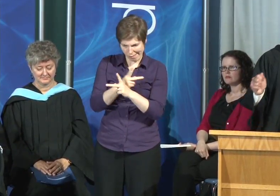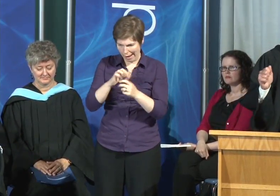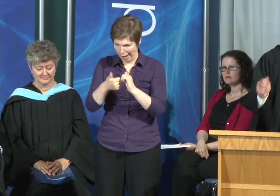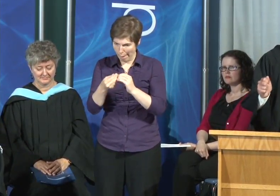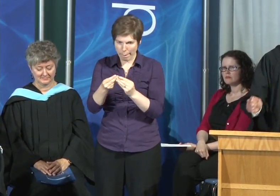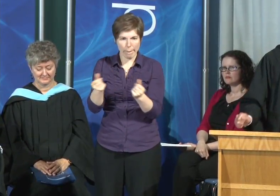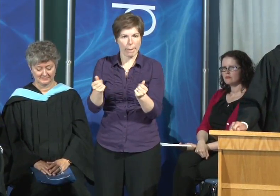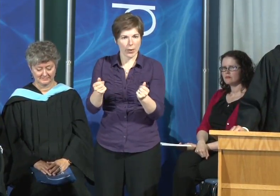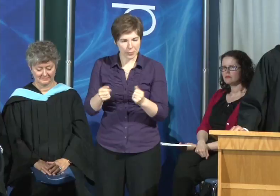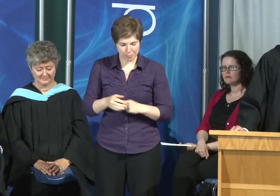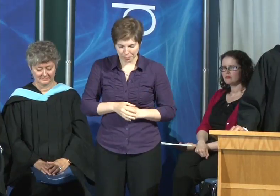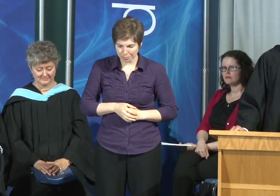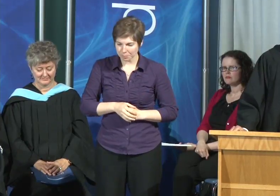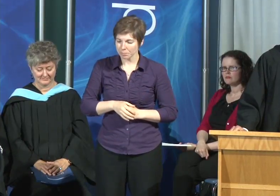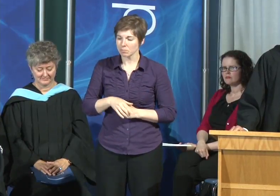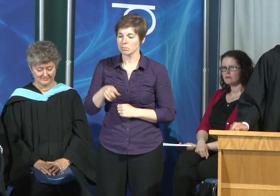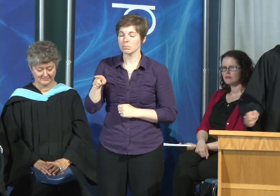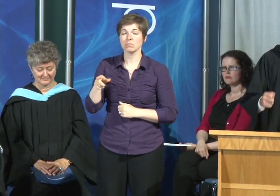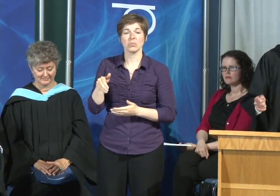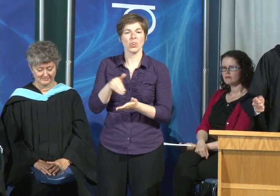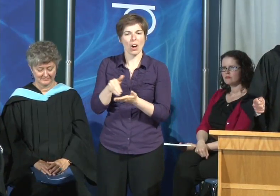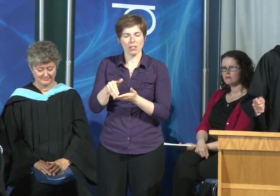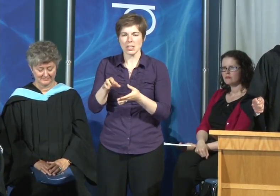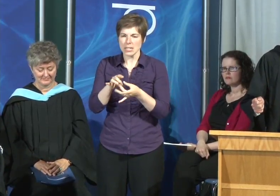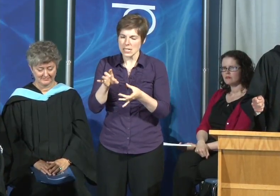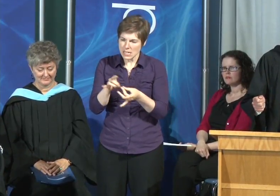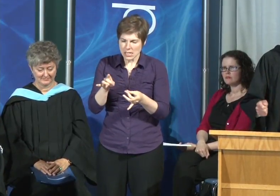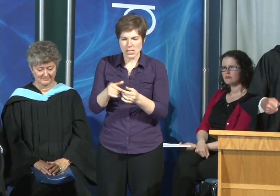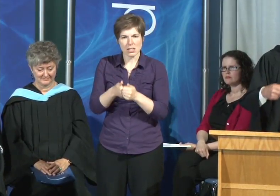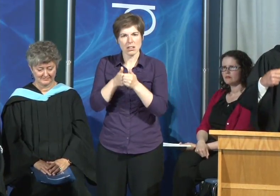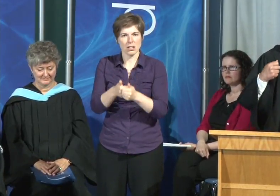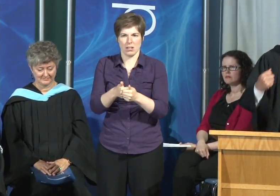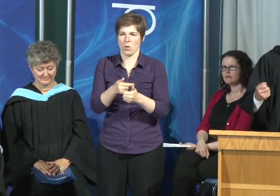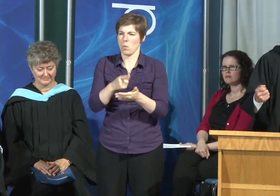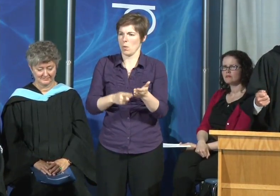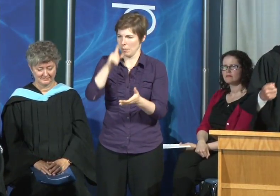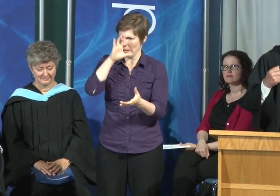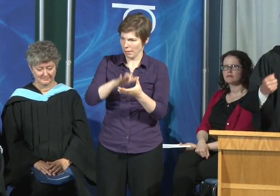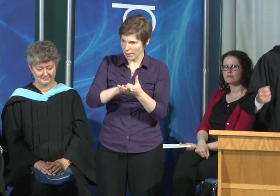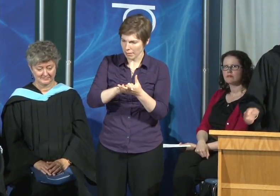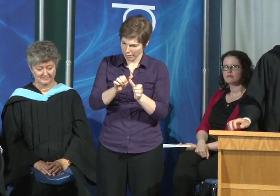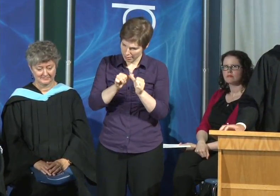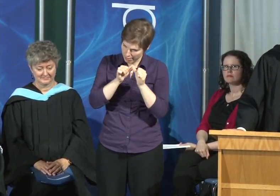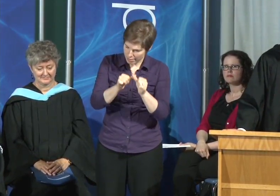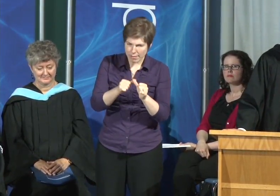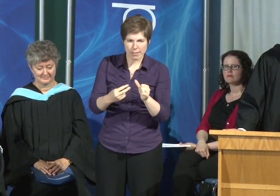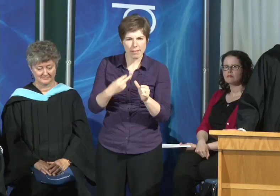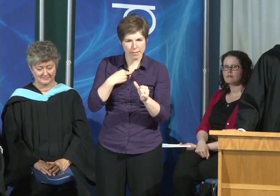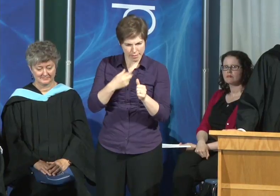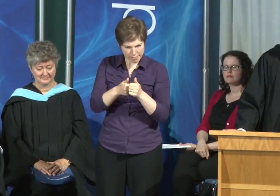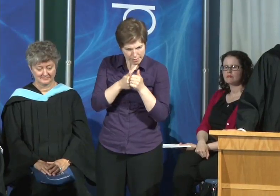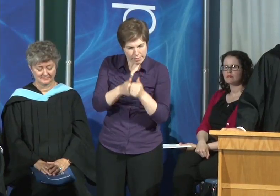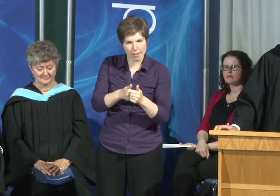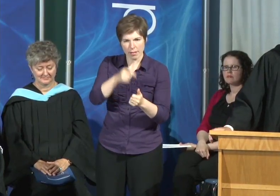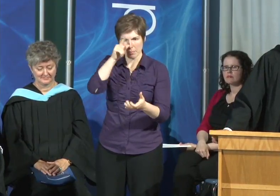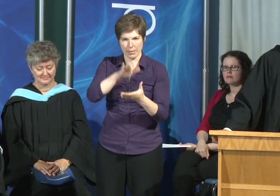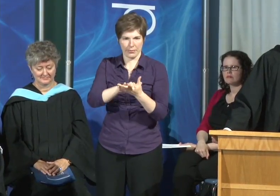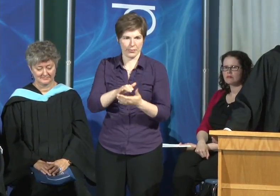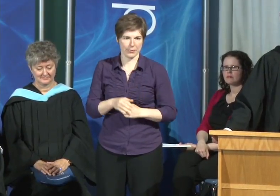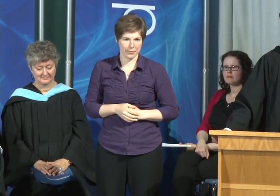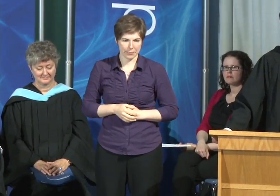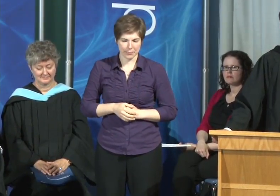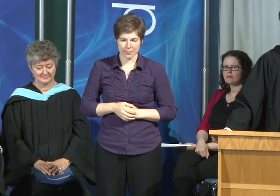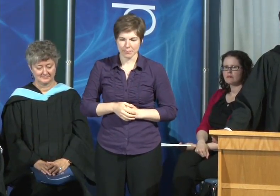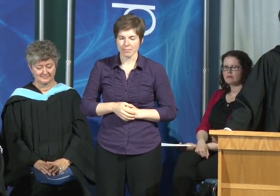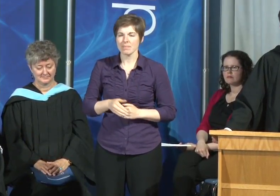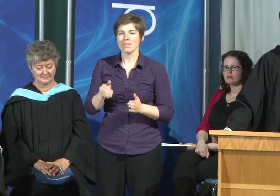his commitment to doing what he believed in and remaining commitment to what you believed in. And he often spoke